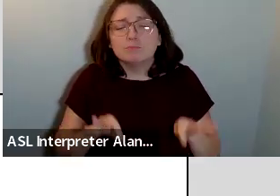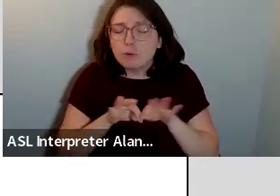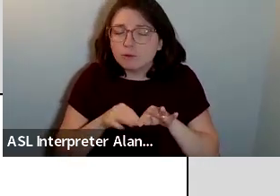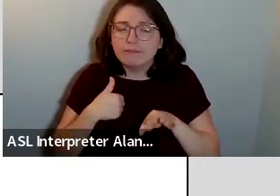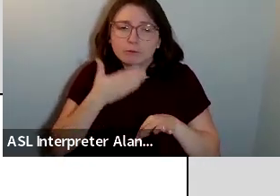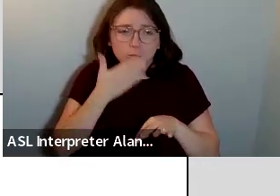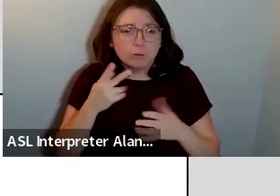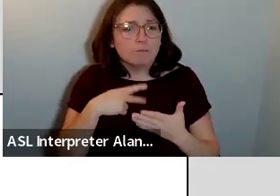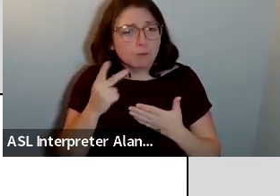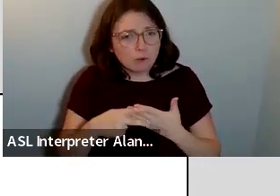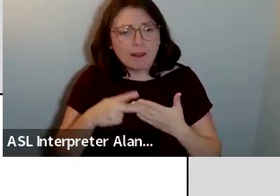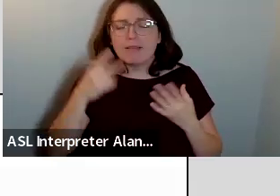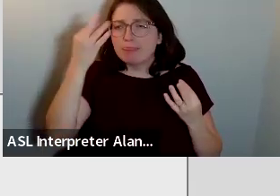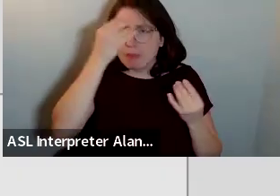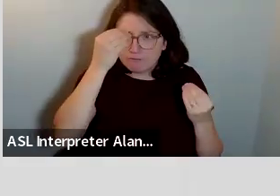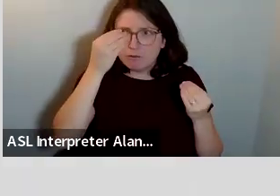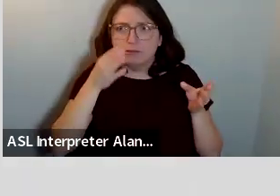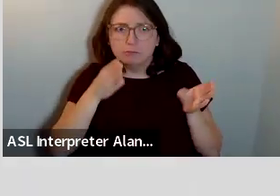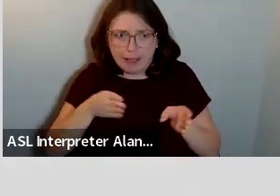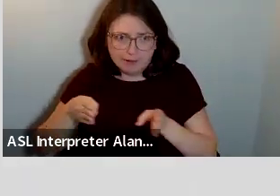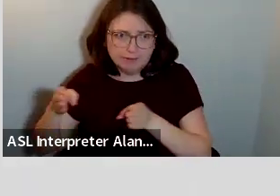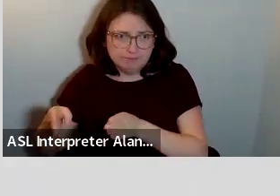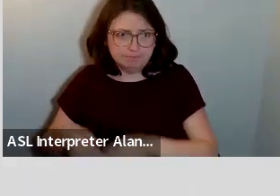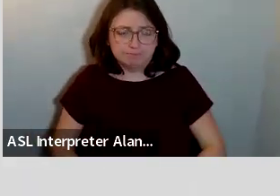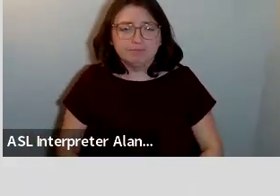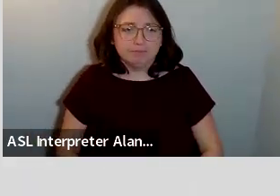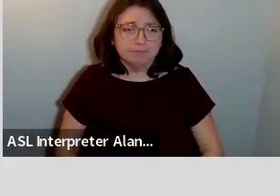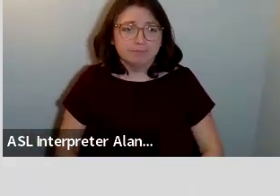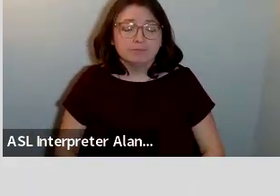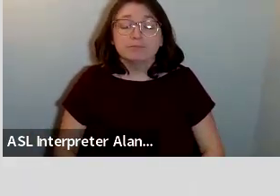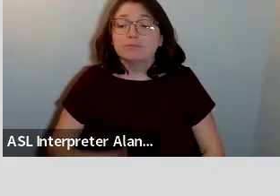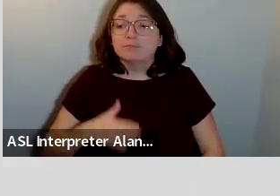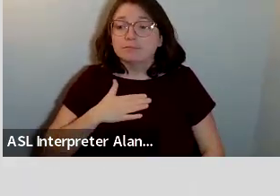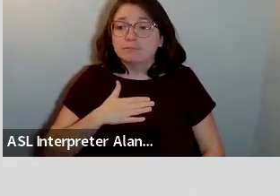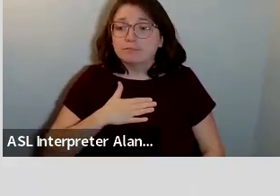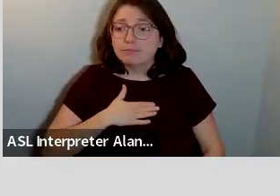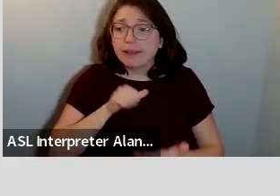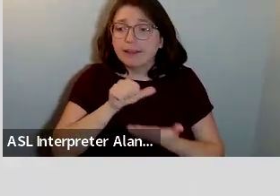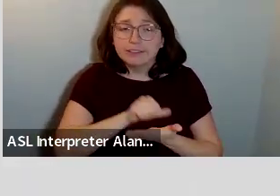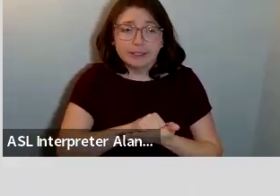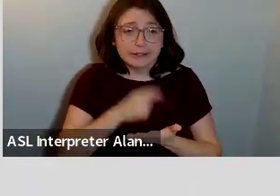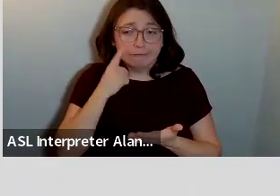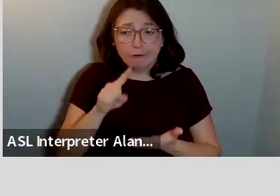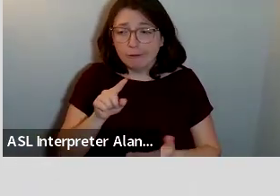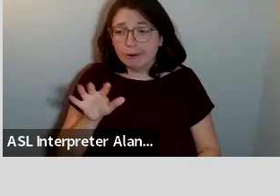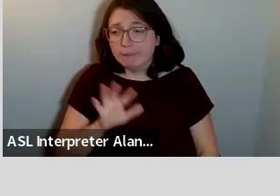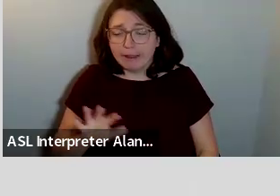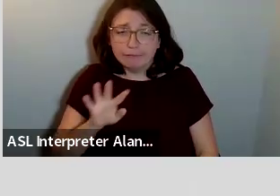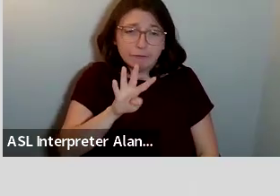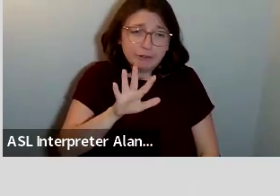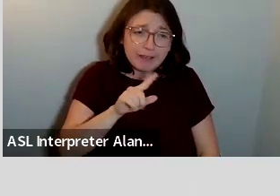share a compact in doing this well. So my agenda for our 45 to 50 minutes